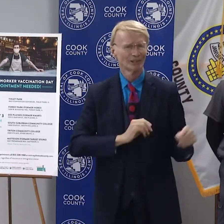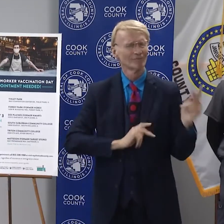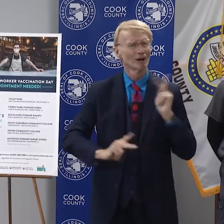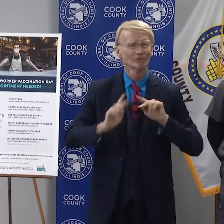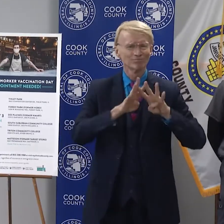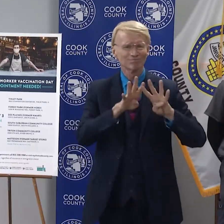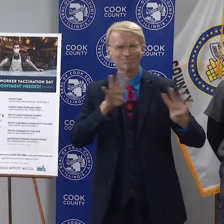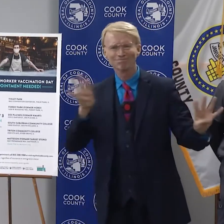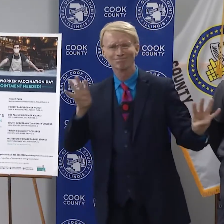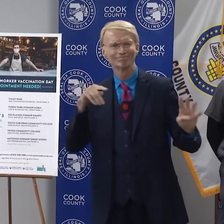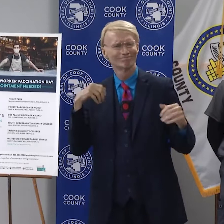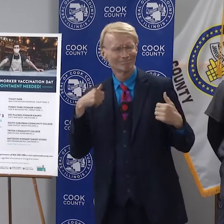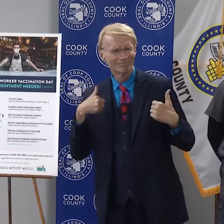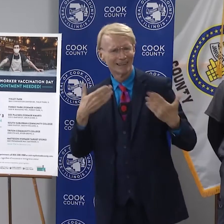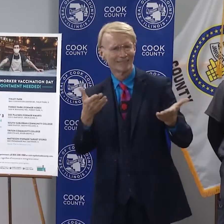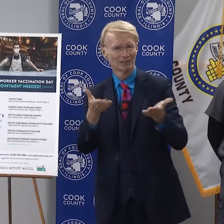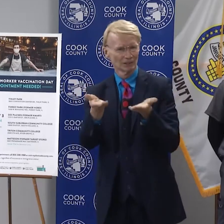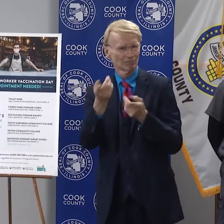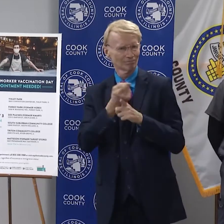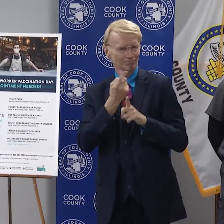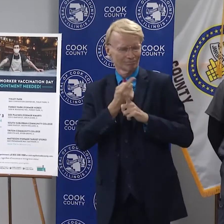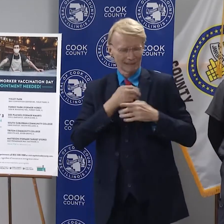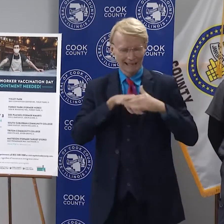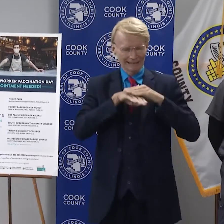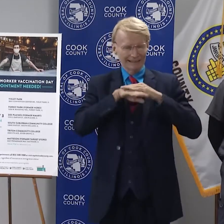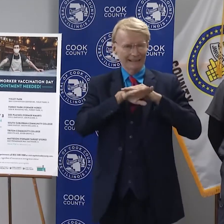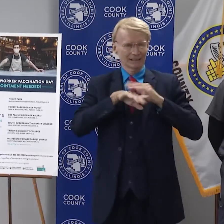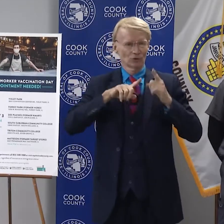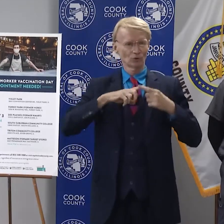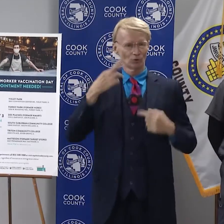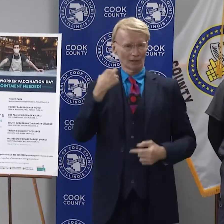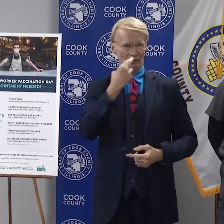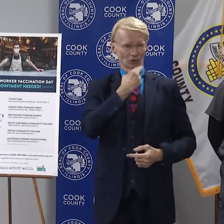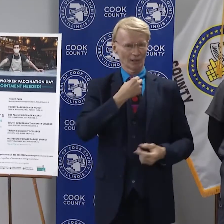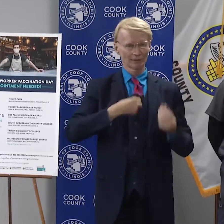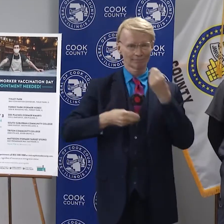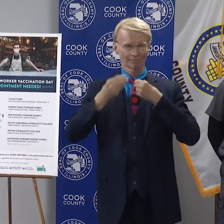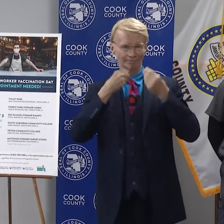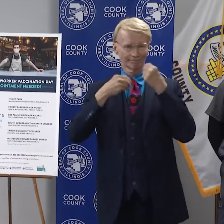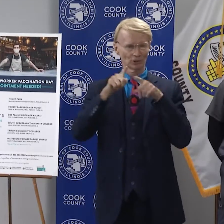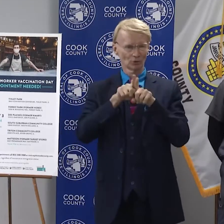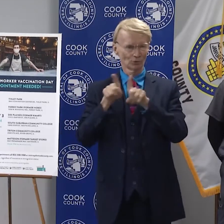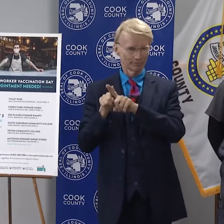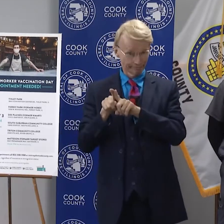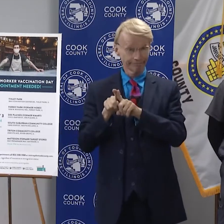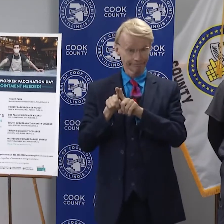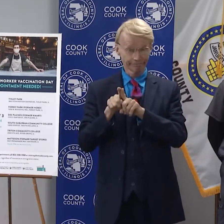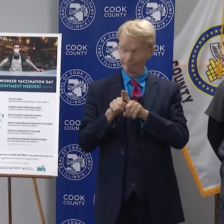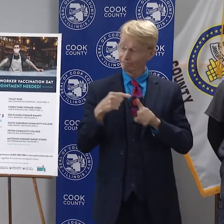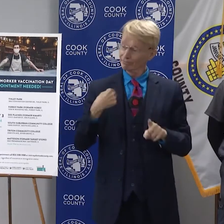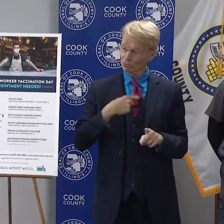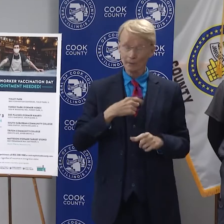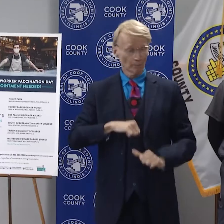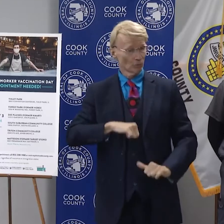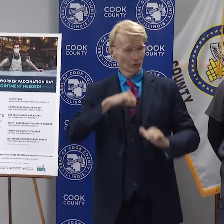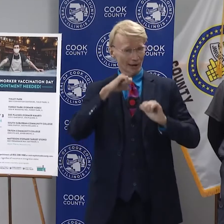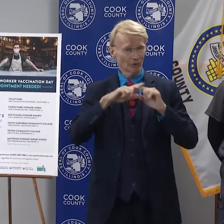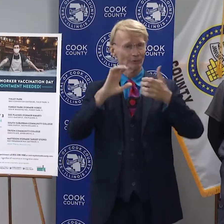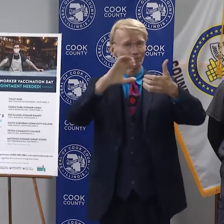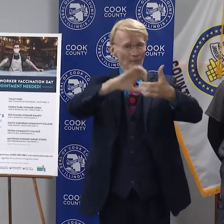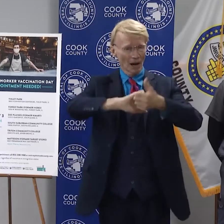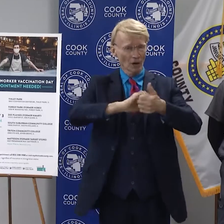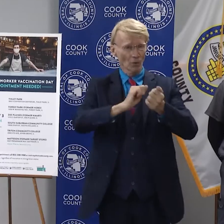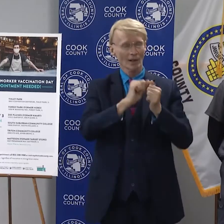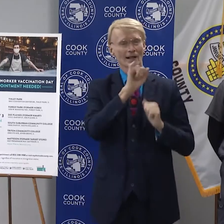sure that we have operations, access to restaurants, and nutritional sustenance. We are proud to be partnering with the Illinois